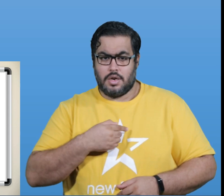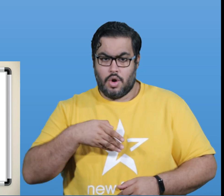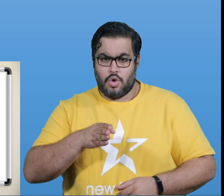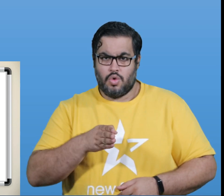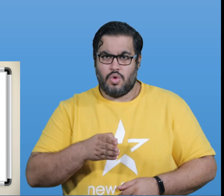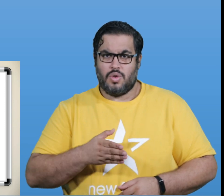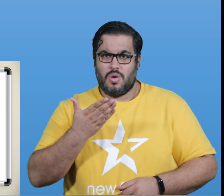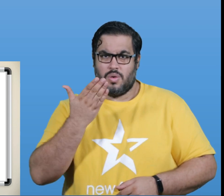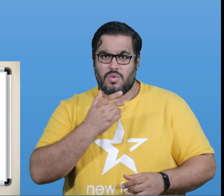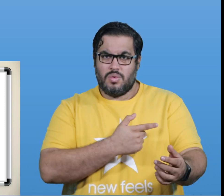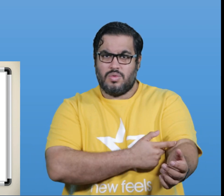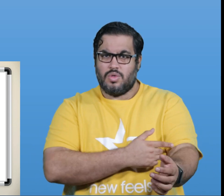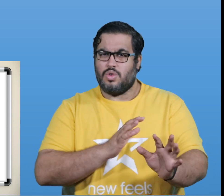treated. So I'm going to make a